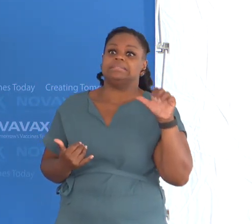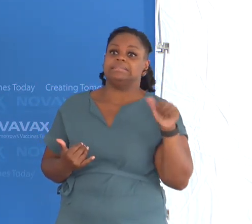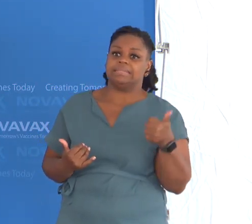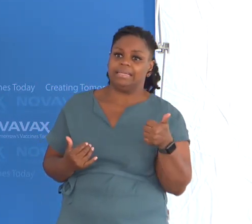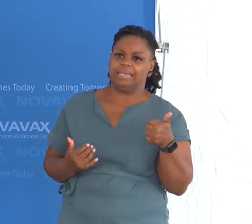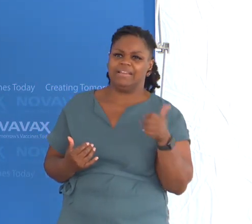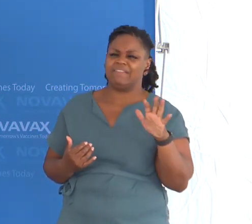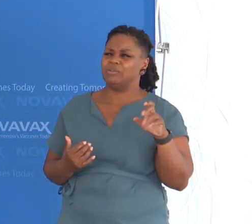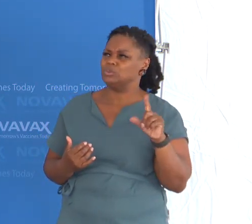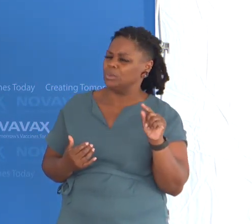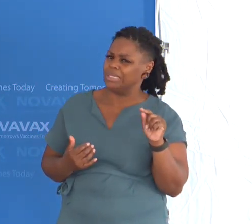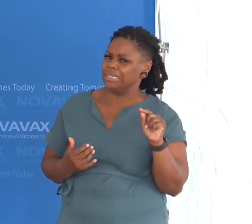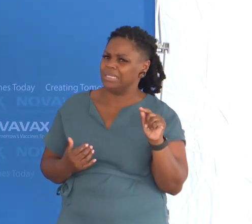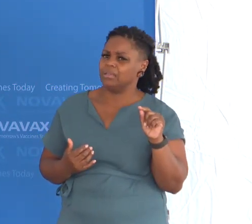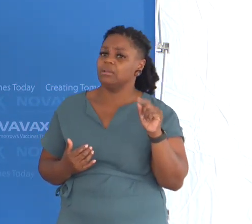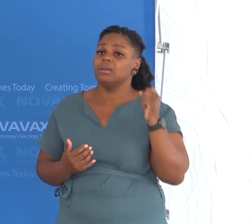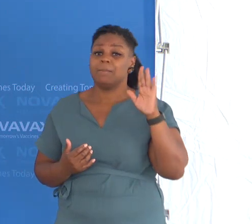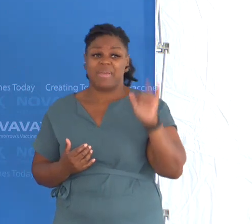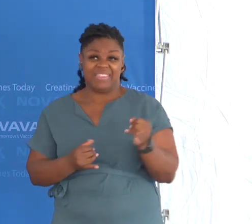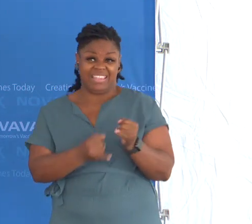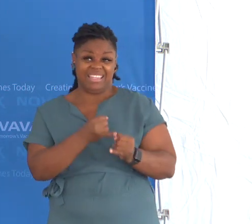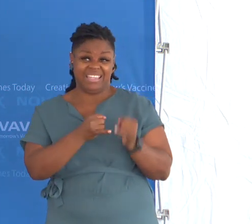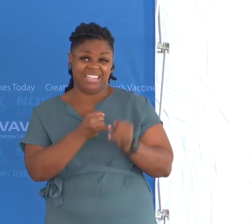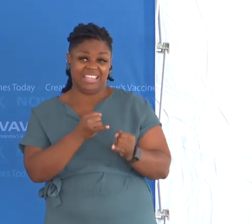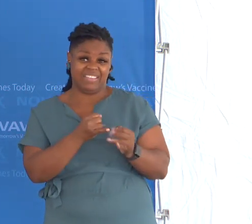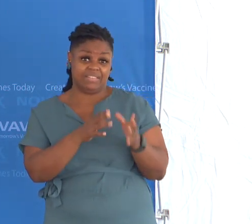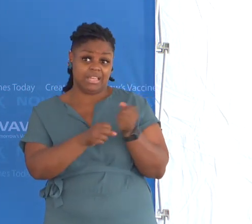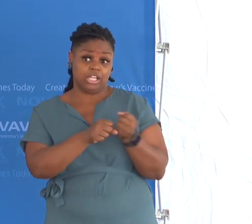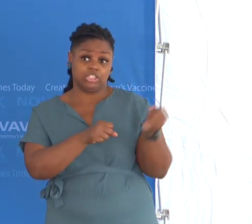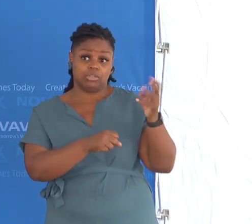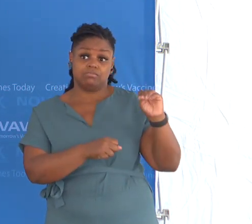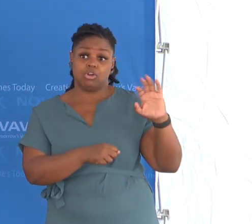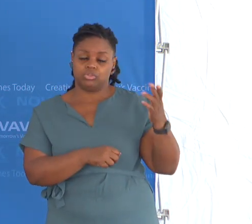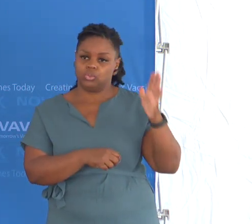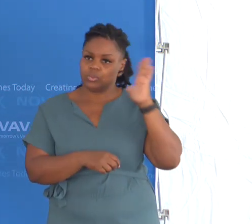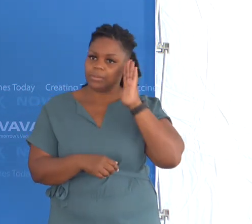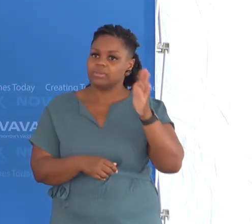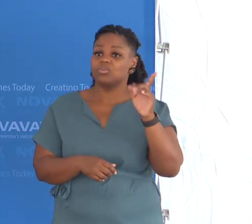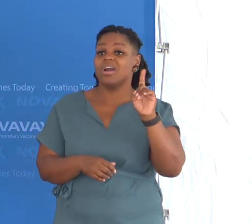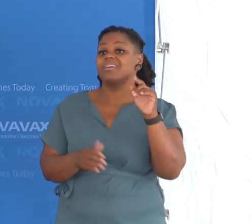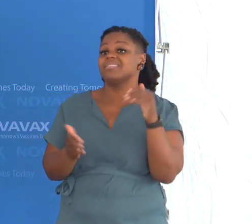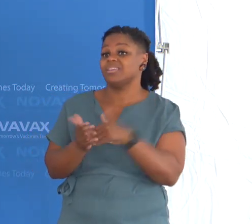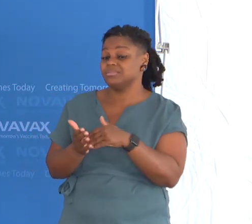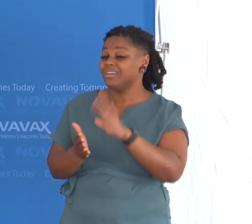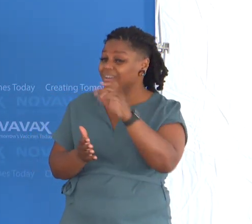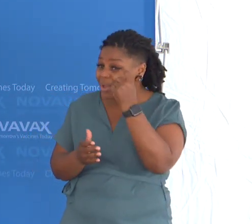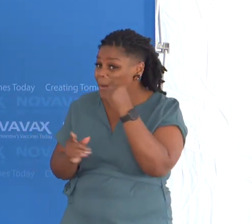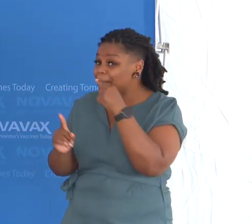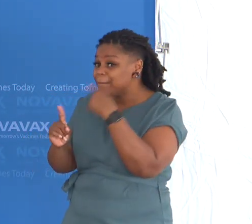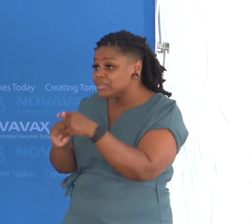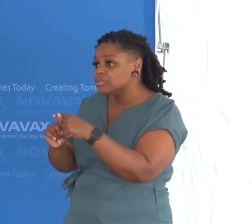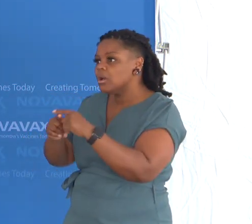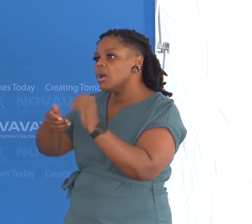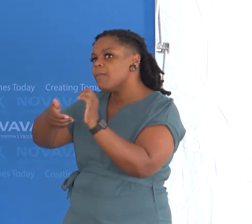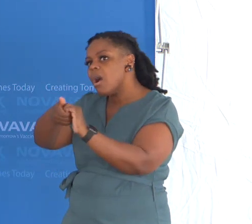be 1,000 people by the end of March. And then with our partners, that's how we'll do it.